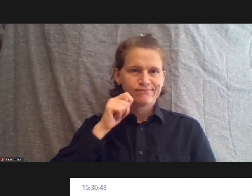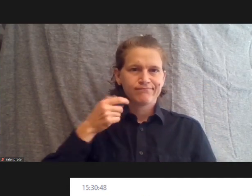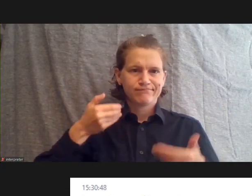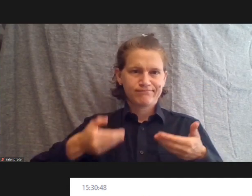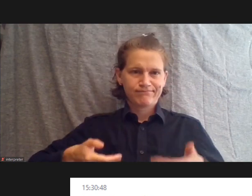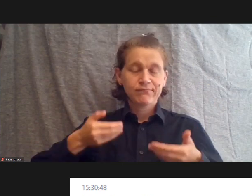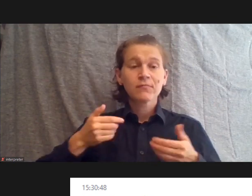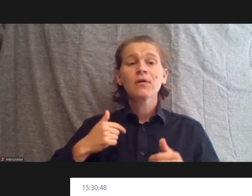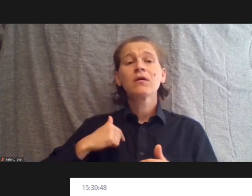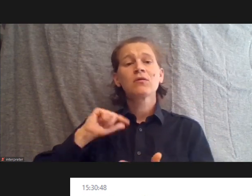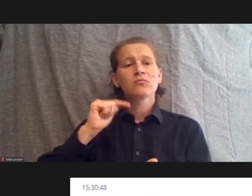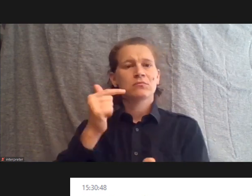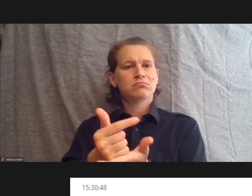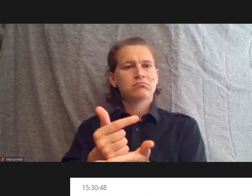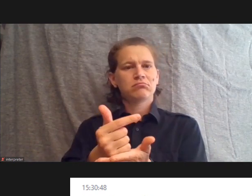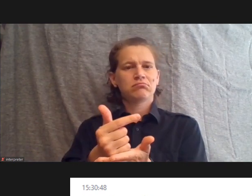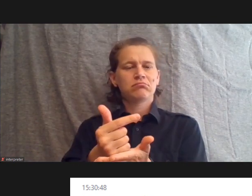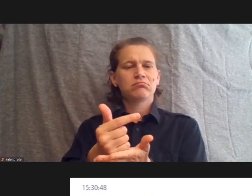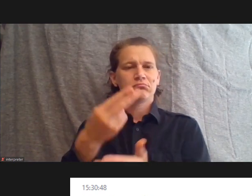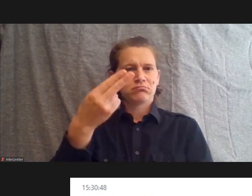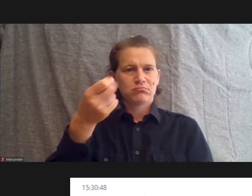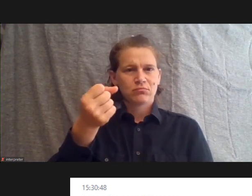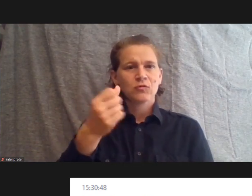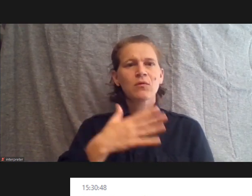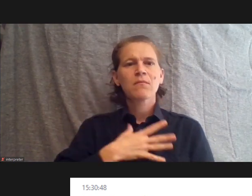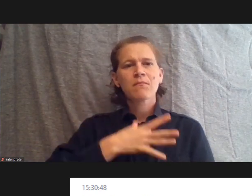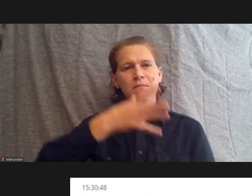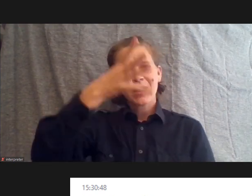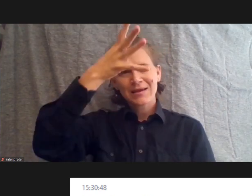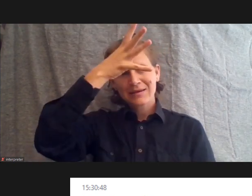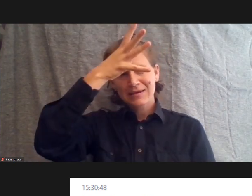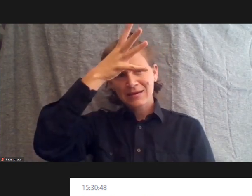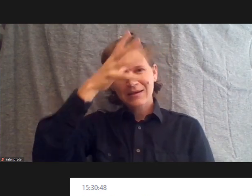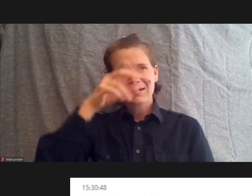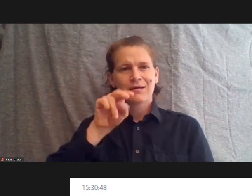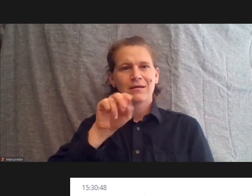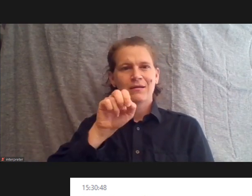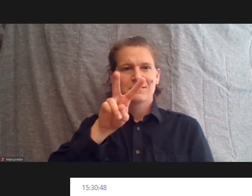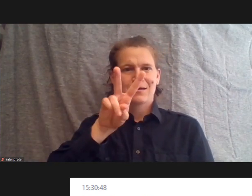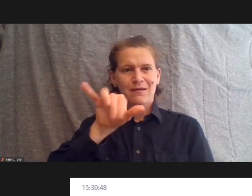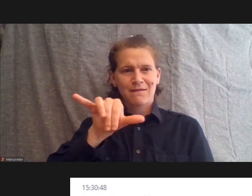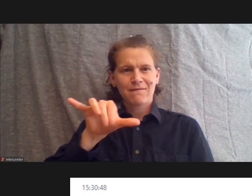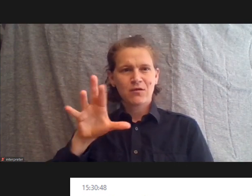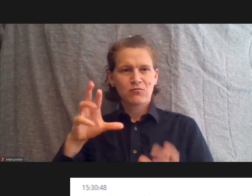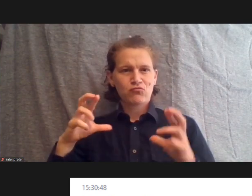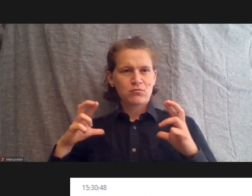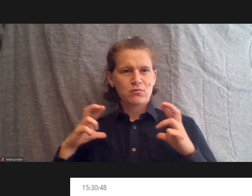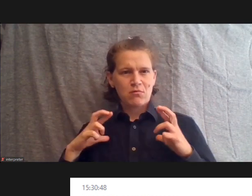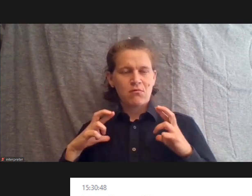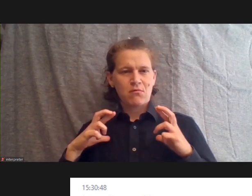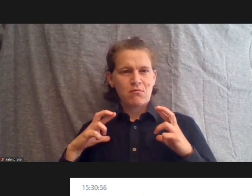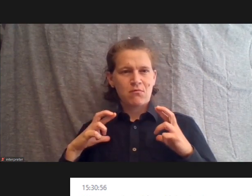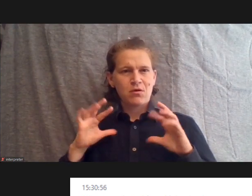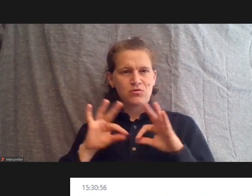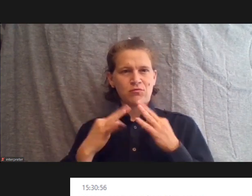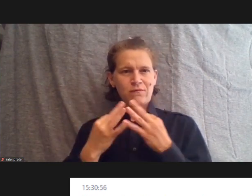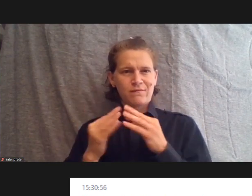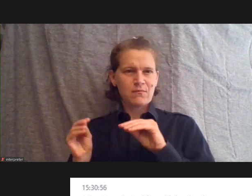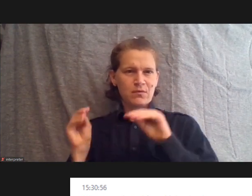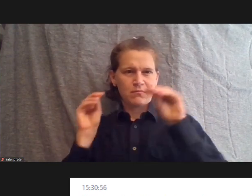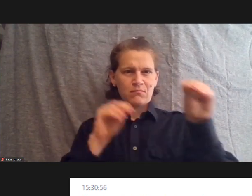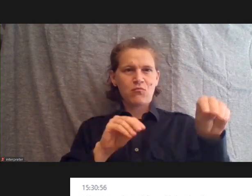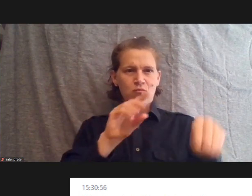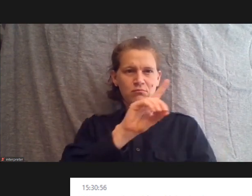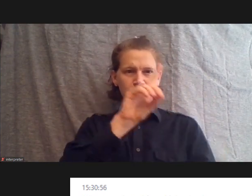When I graduated from high school, my dad retired from the Navy and we moved to Detroit. I had